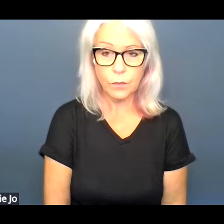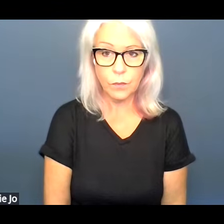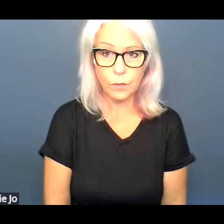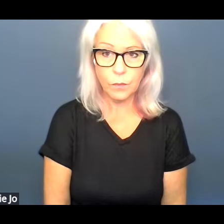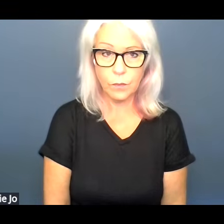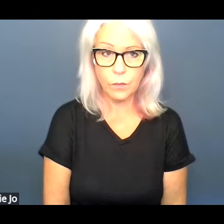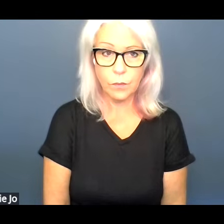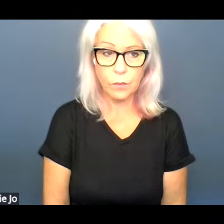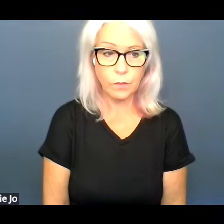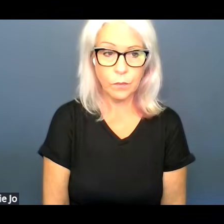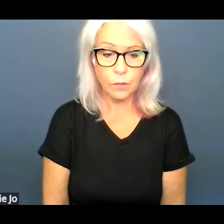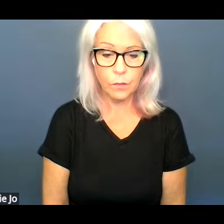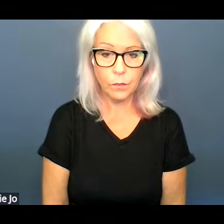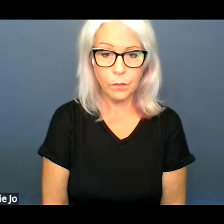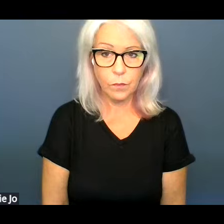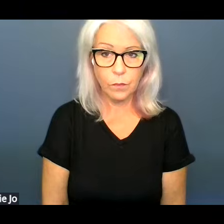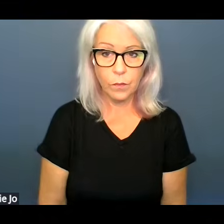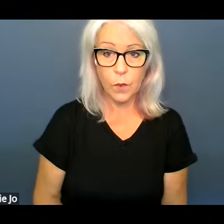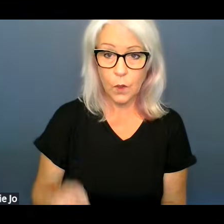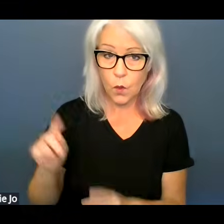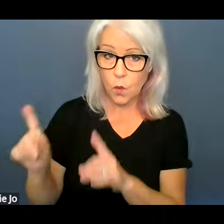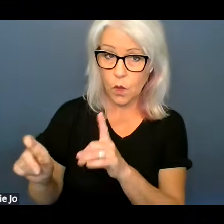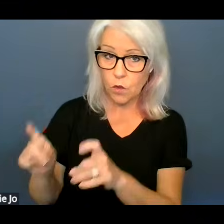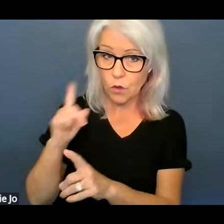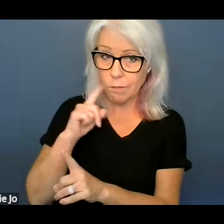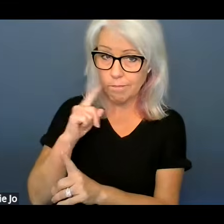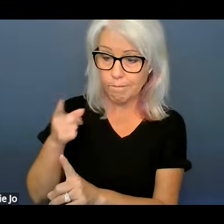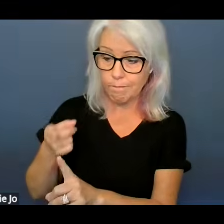Questions for Ms. Lowell?